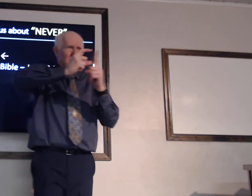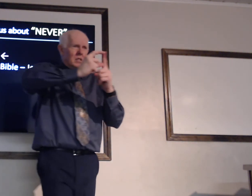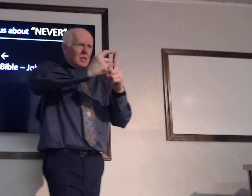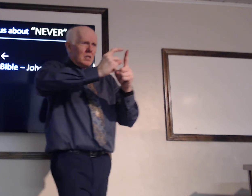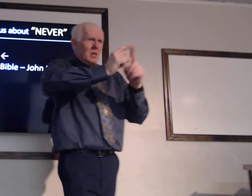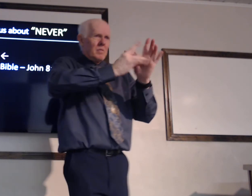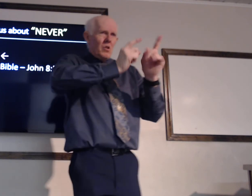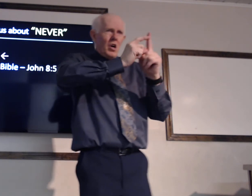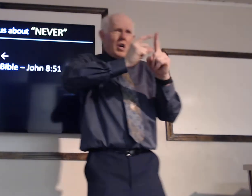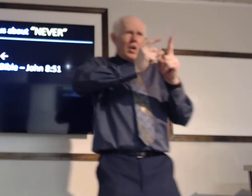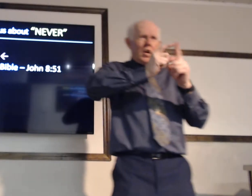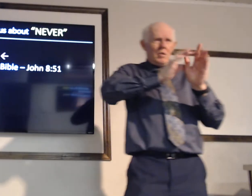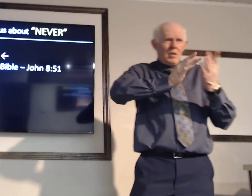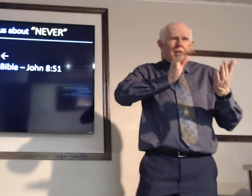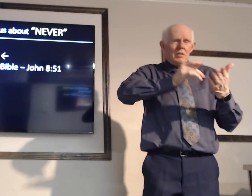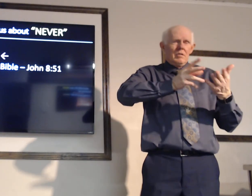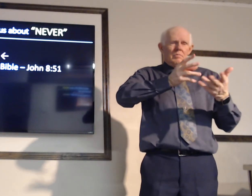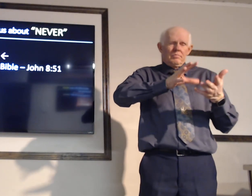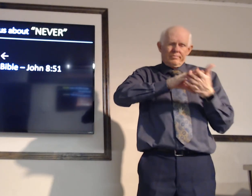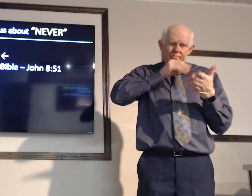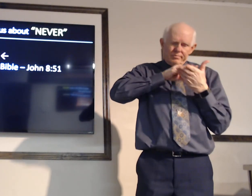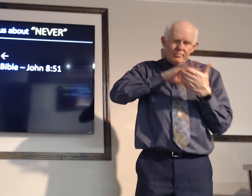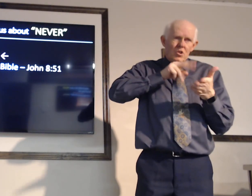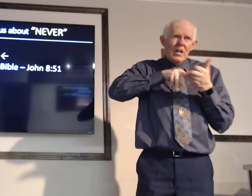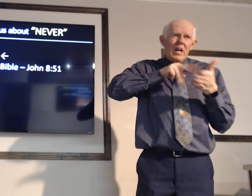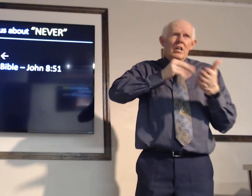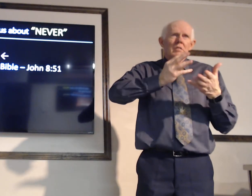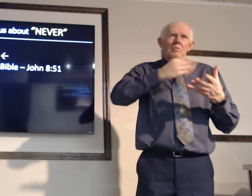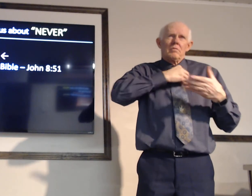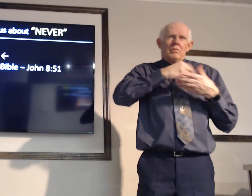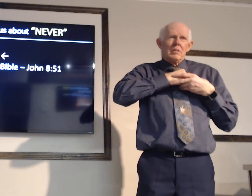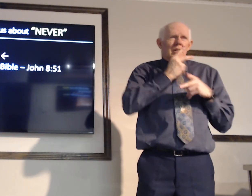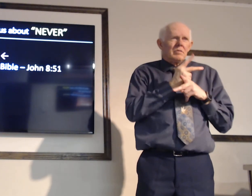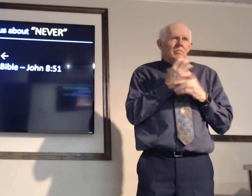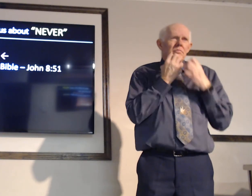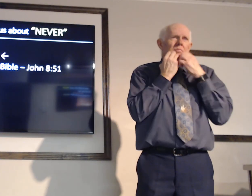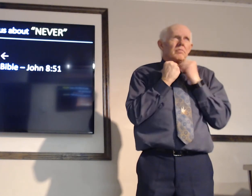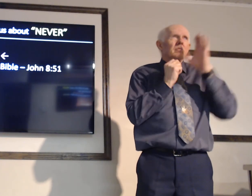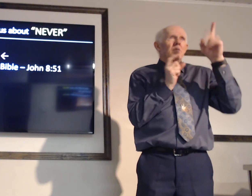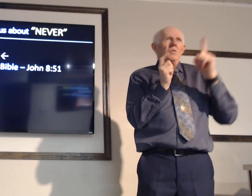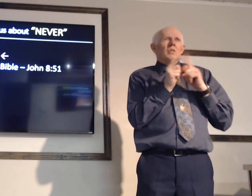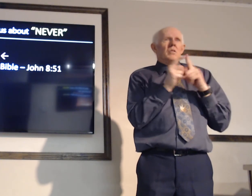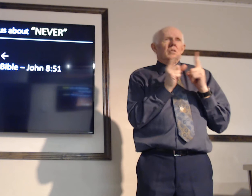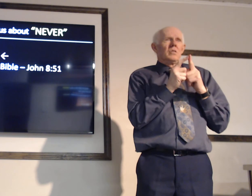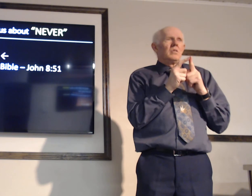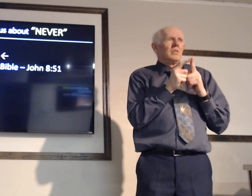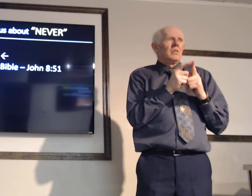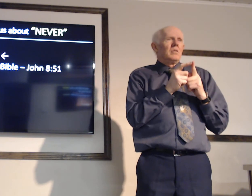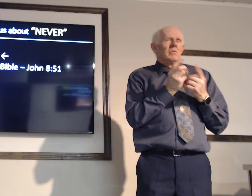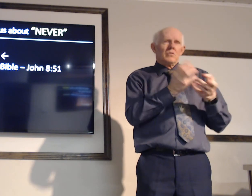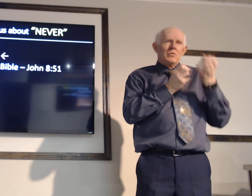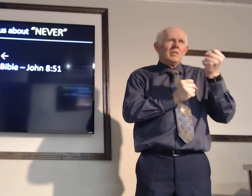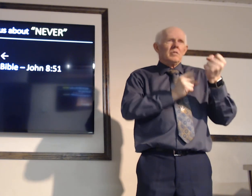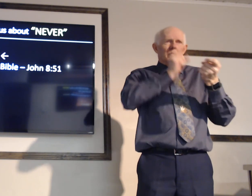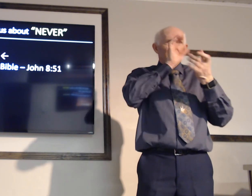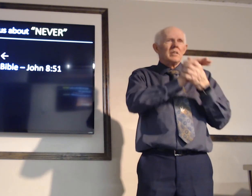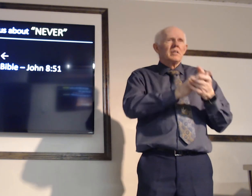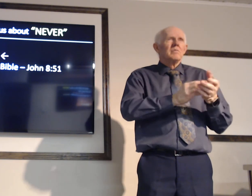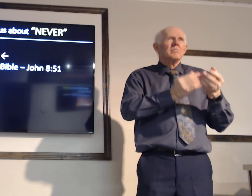This word is from the Bible. We learn and we read and we get this into our heart and we cherish this word. And we trust